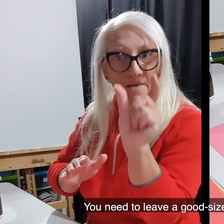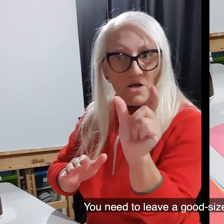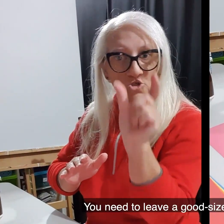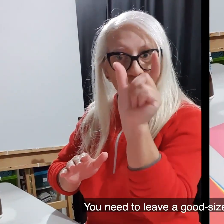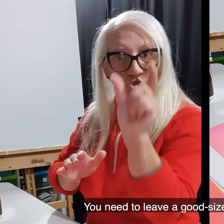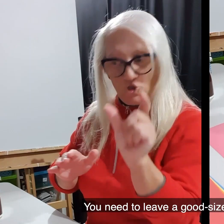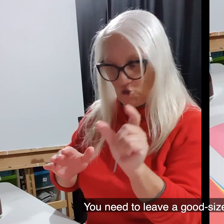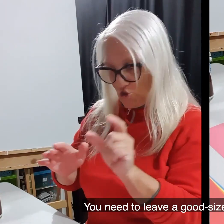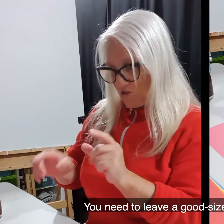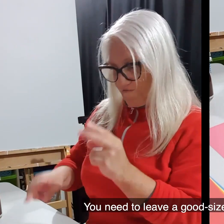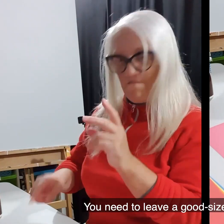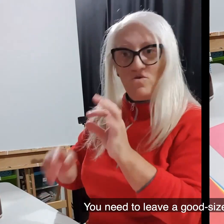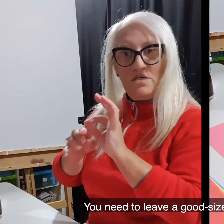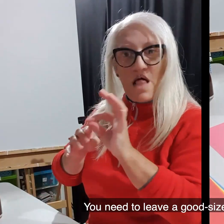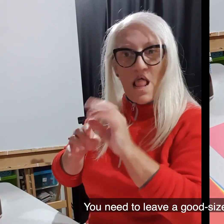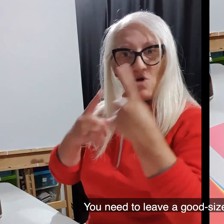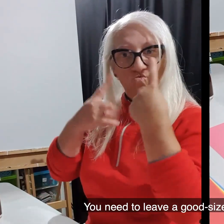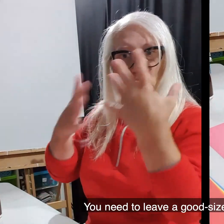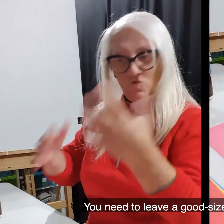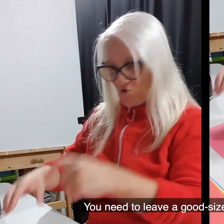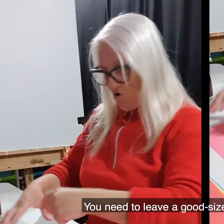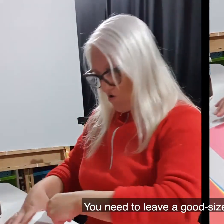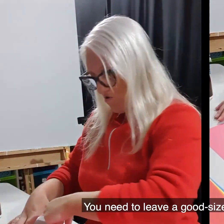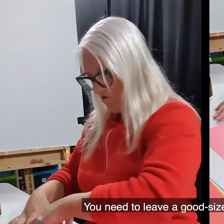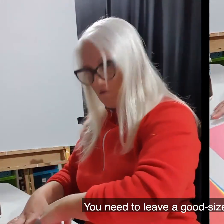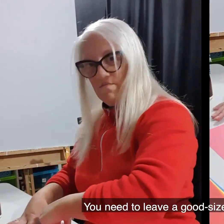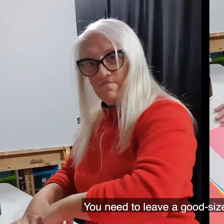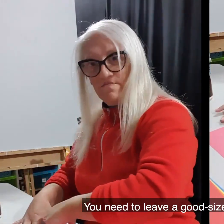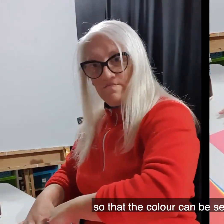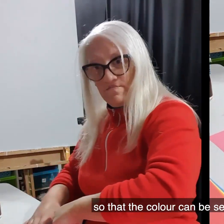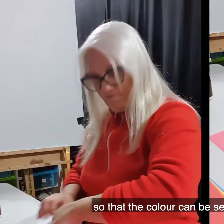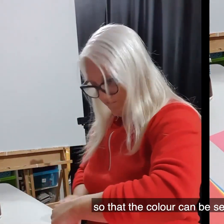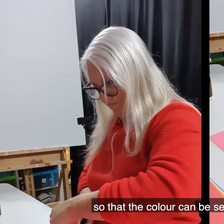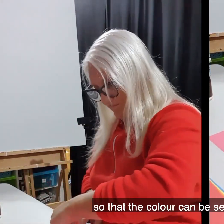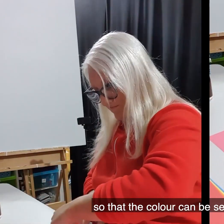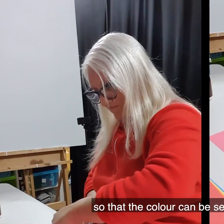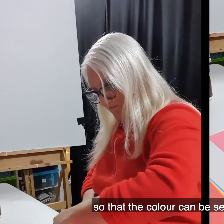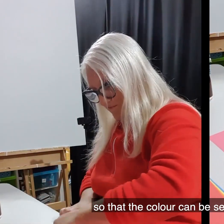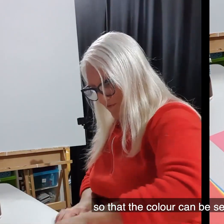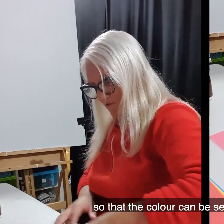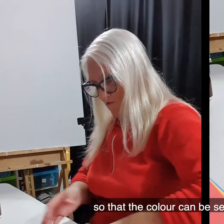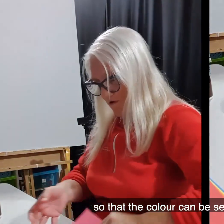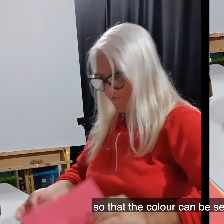You need to leave a good size margin at the edge so that the colour can be seen.